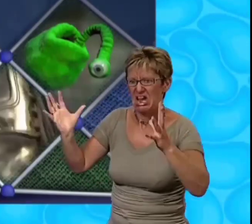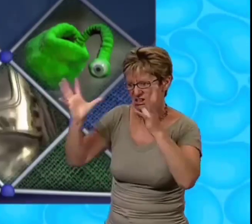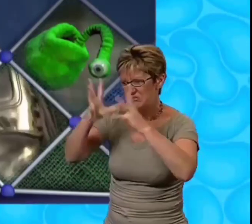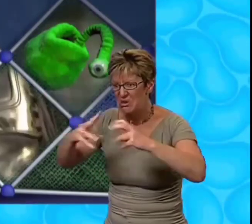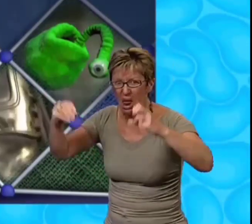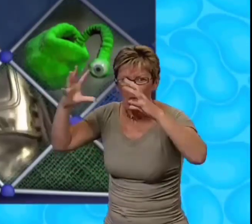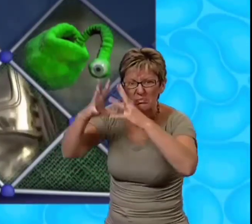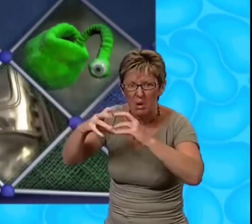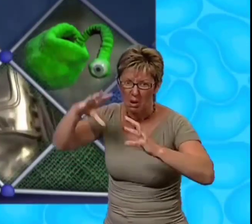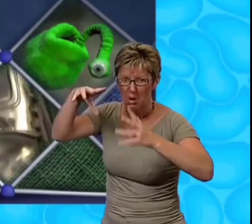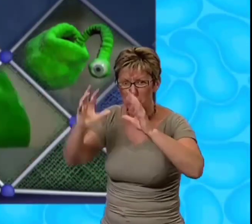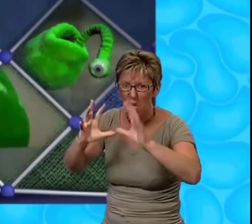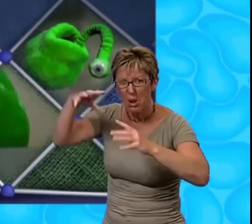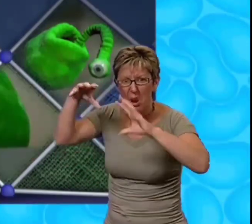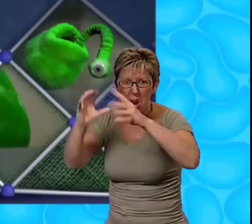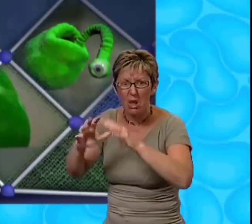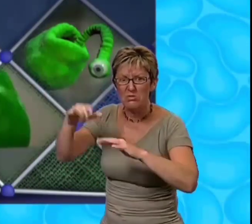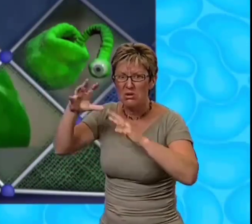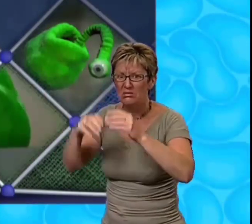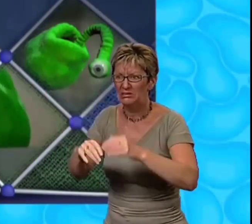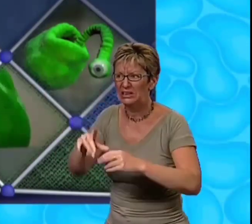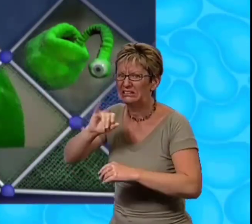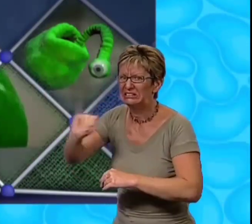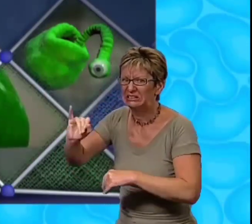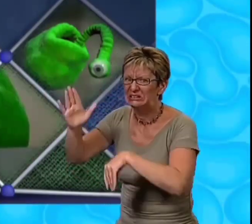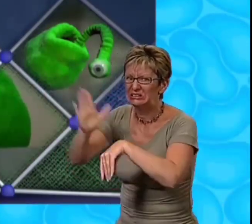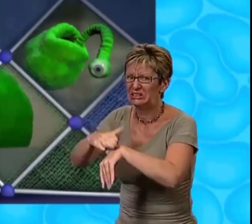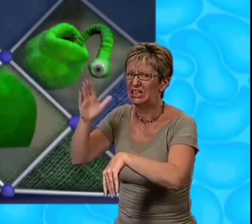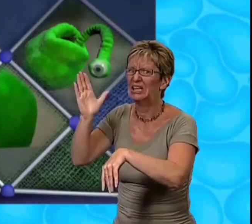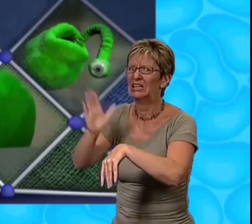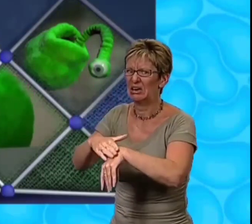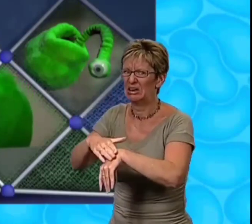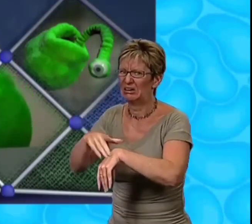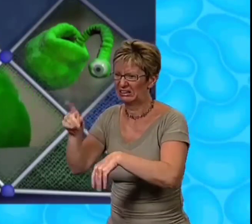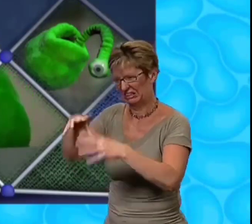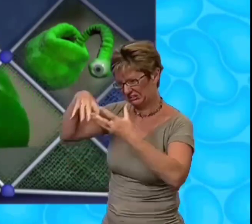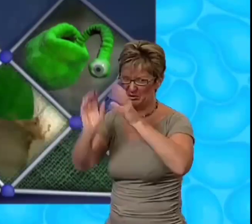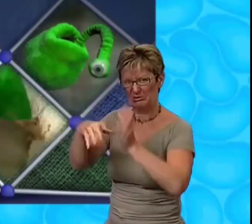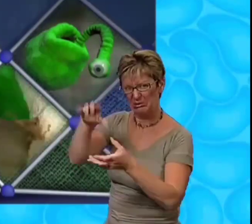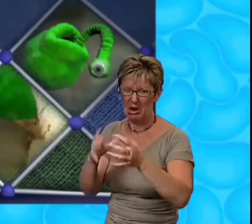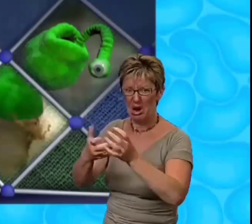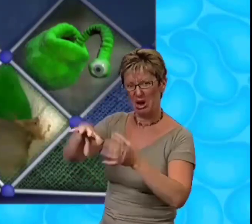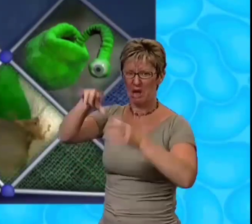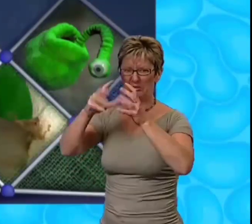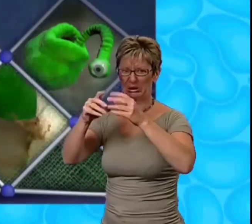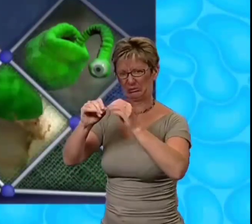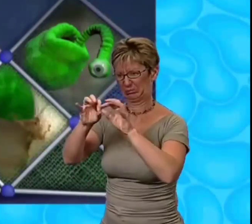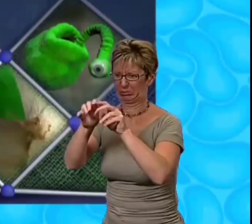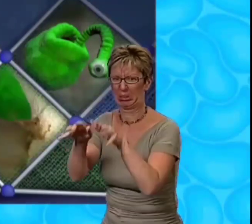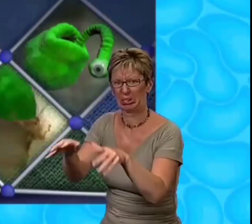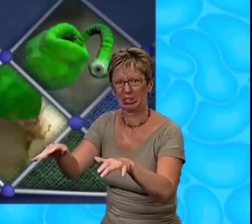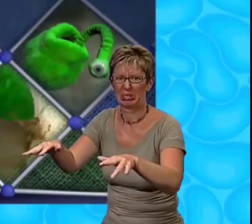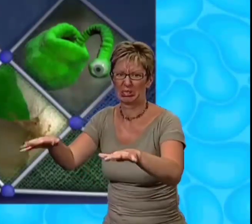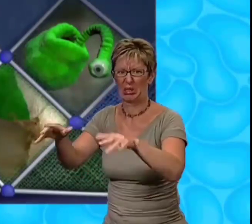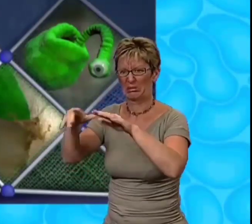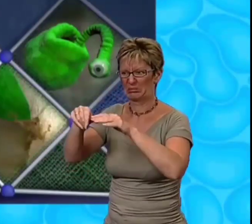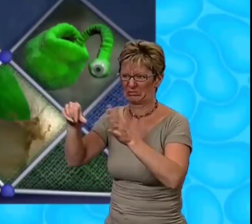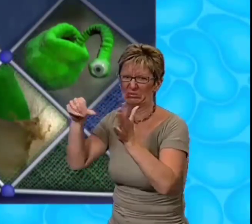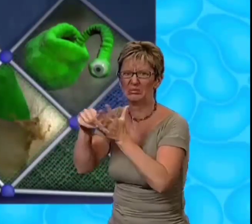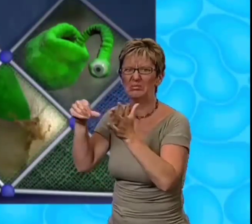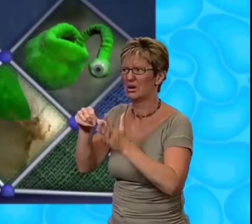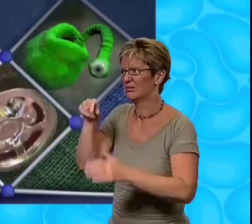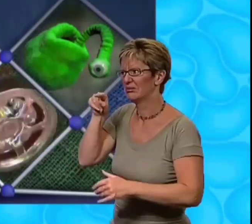buy? Great big and blubbery. Make big trouble is